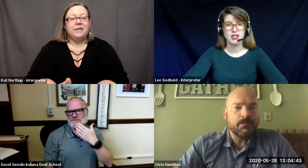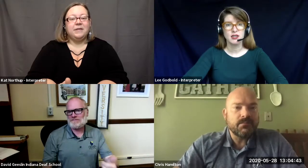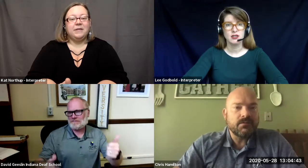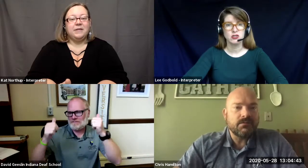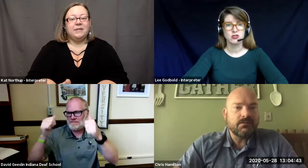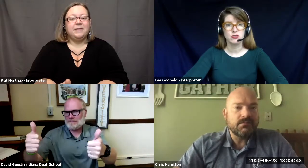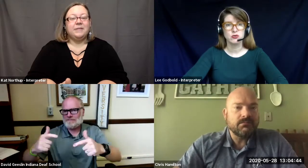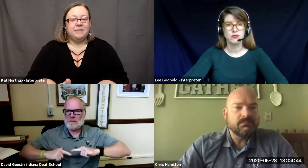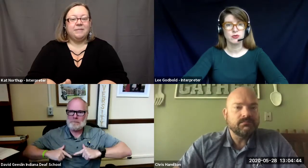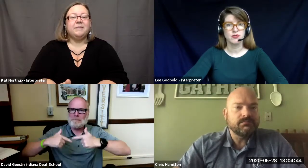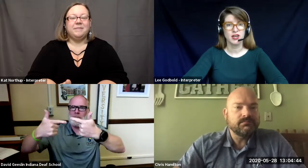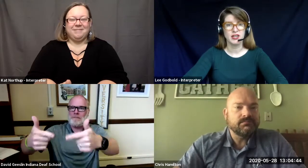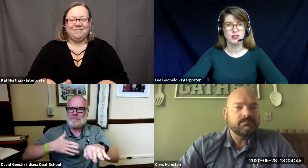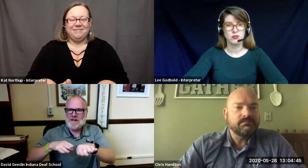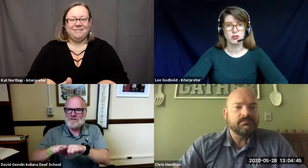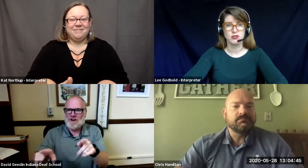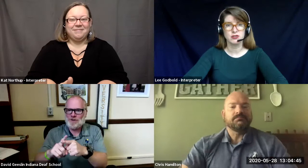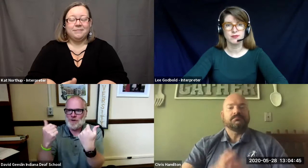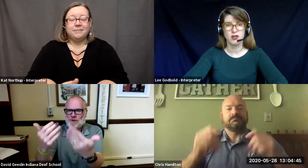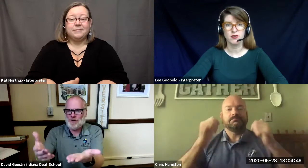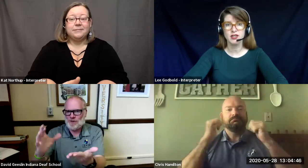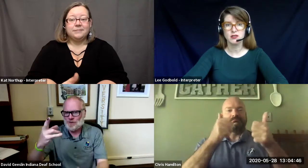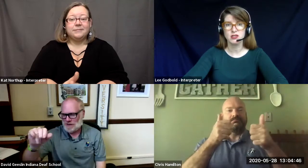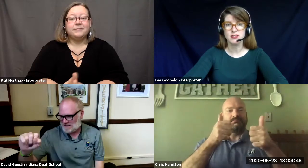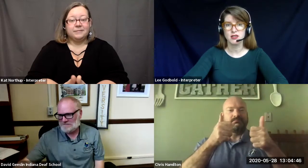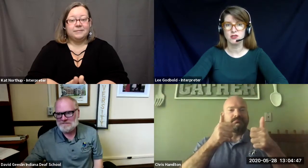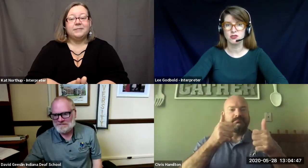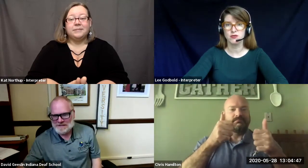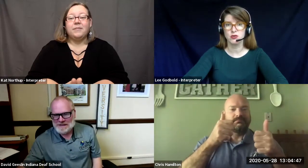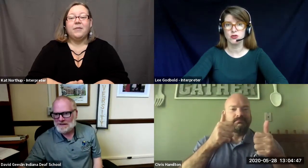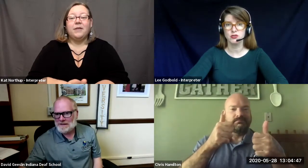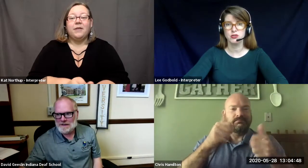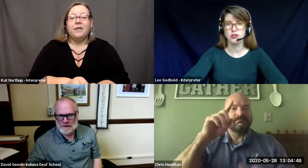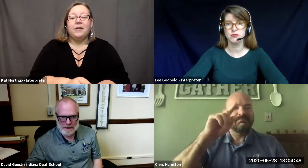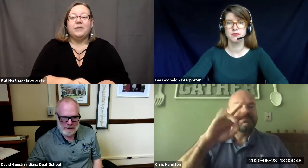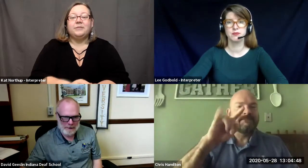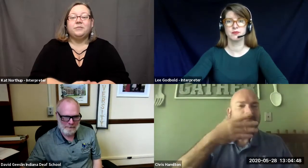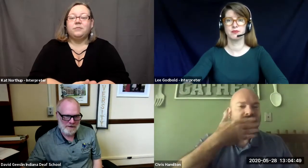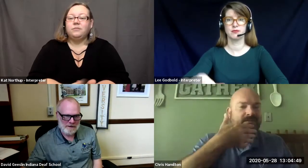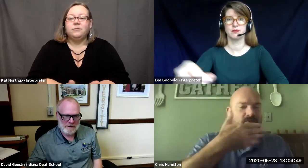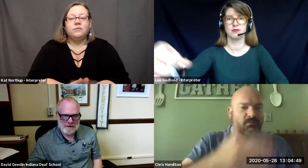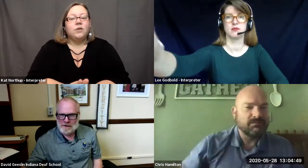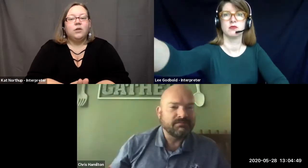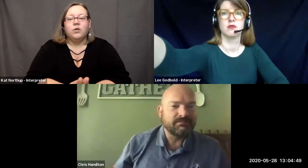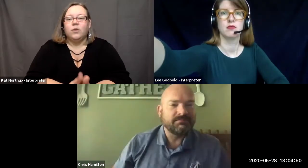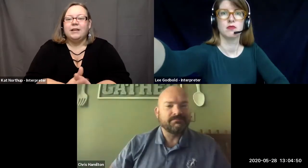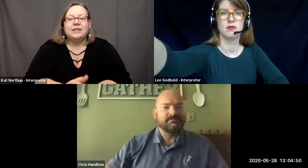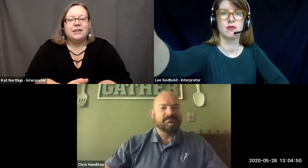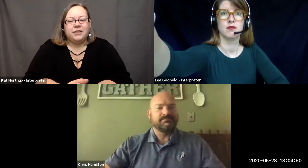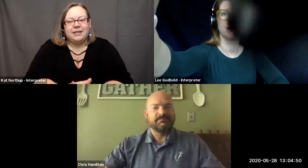Lee, and to your school for providing interpreters. All right, Chris, I'll turn the floor over to you. Great, David, thank you